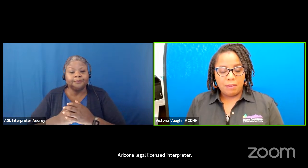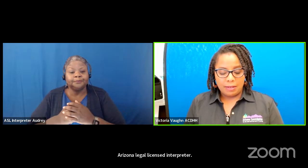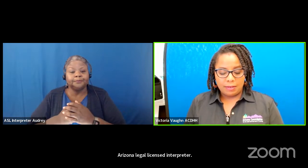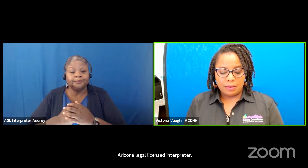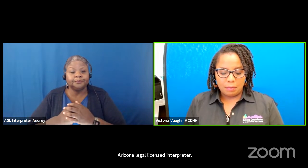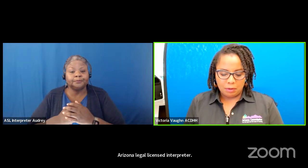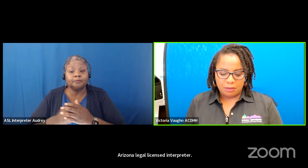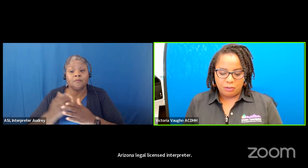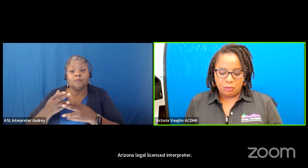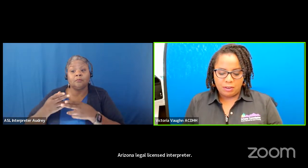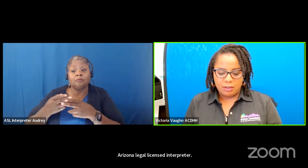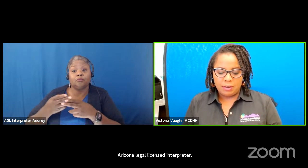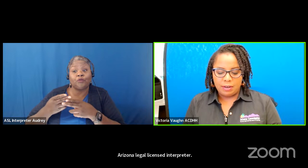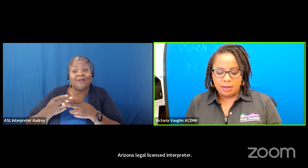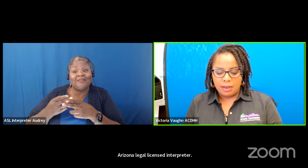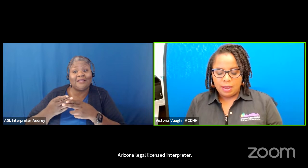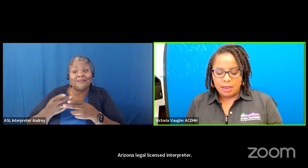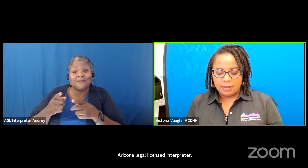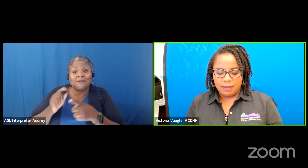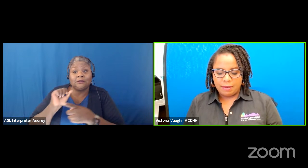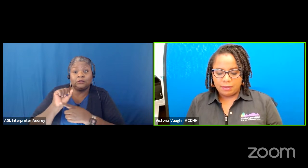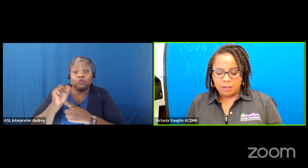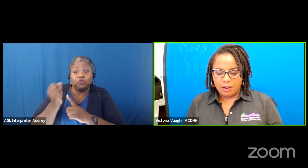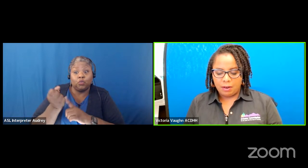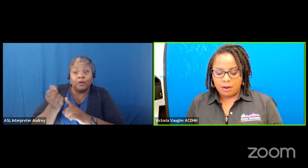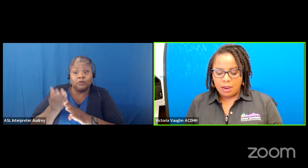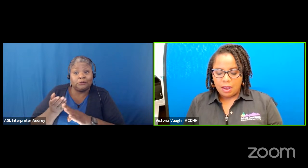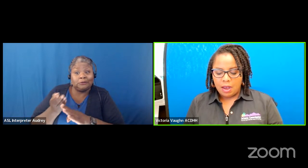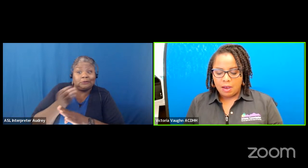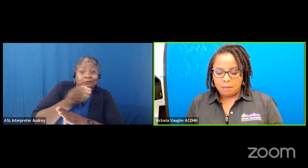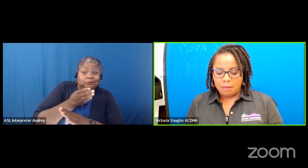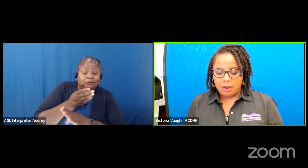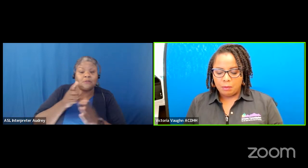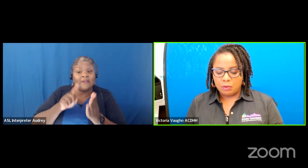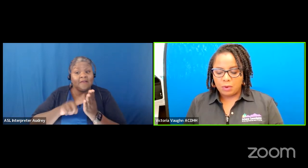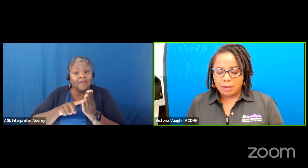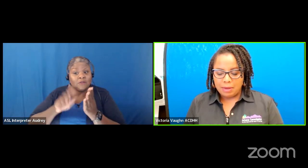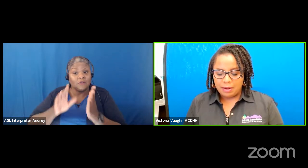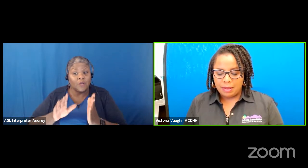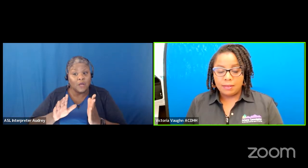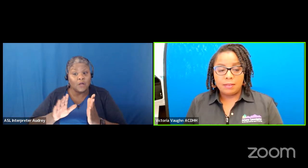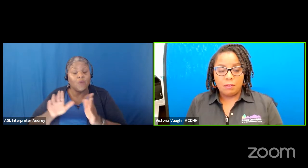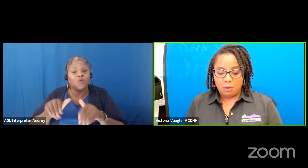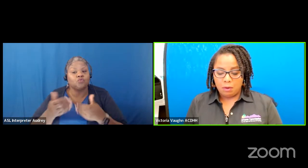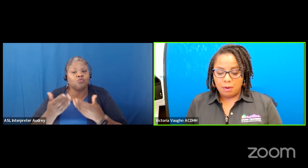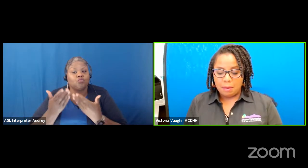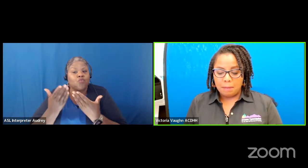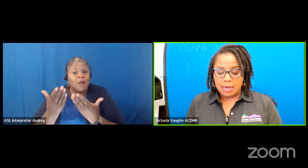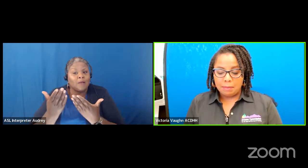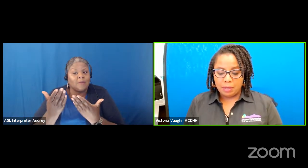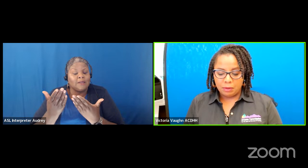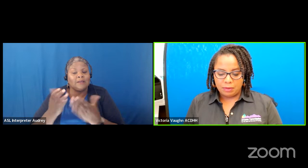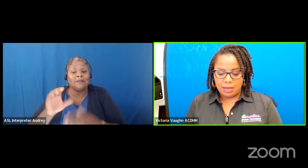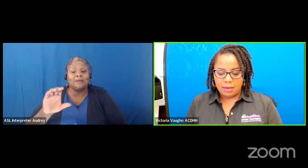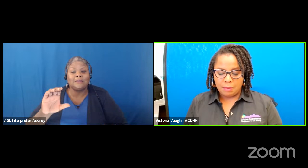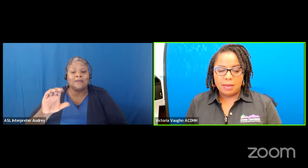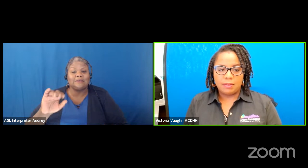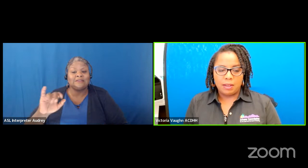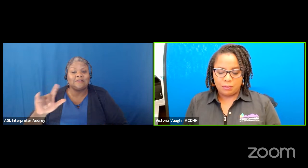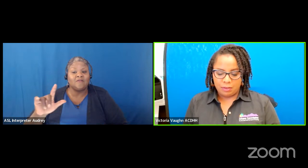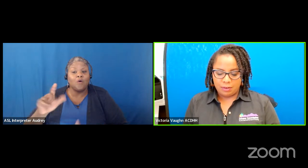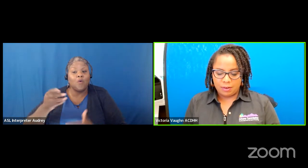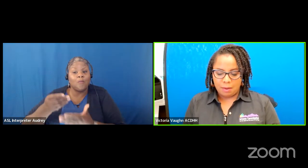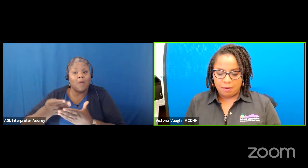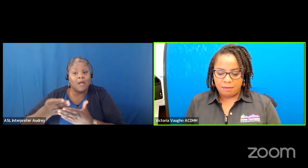In a previous similar situation, as the investigator, it was recommended that a civil money penalty